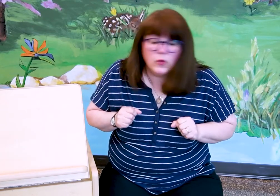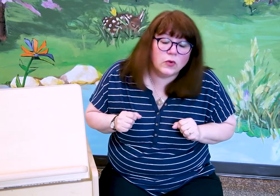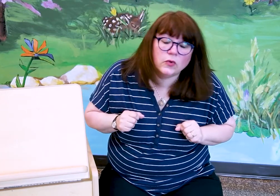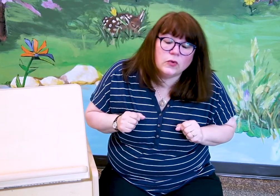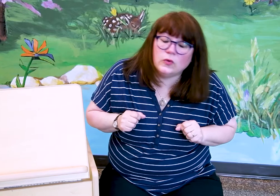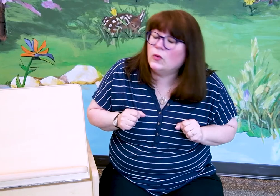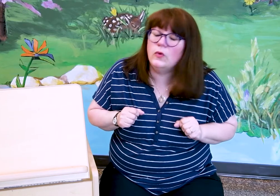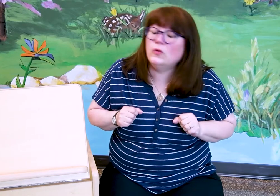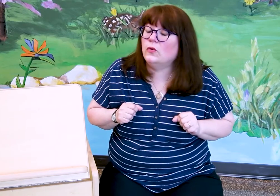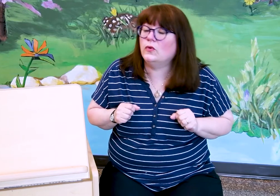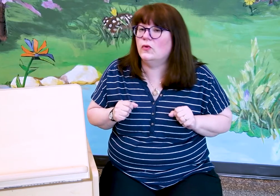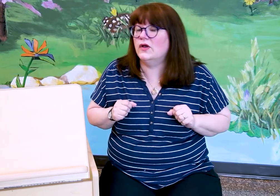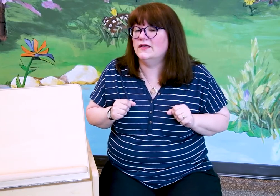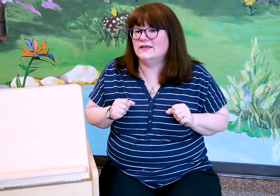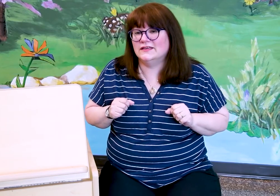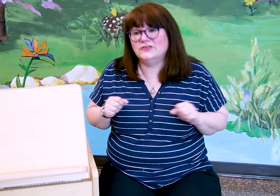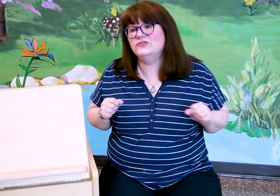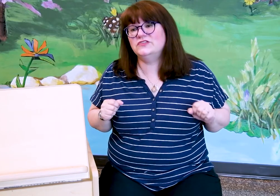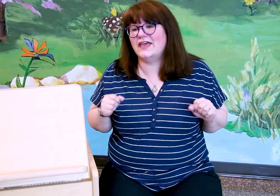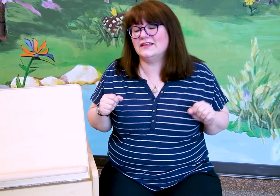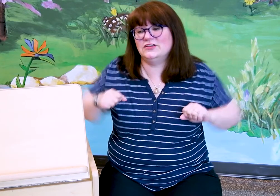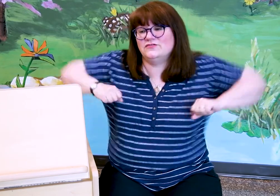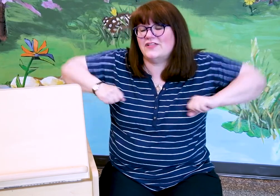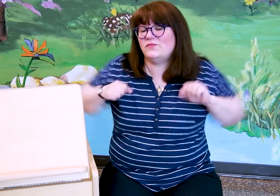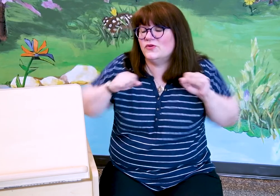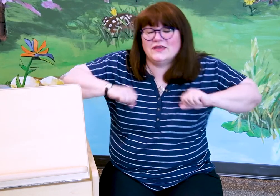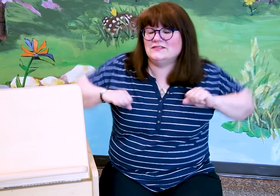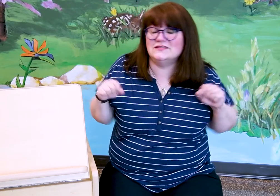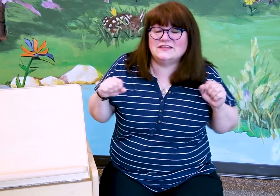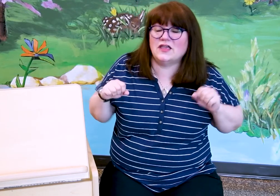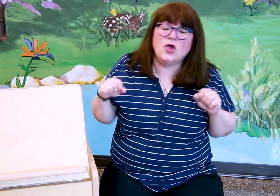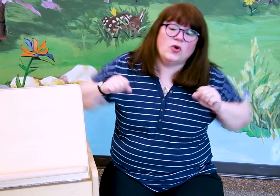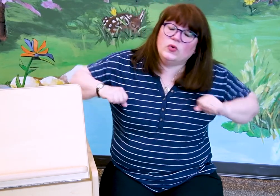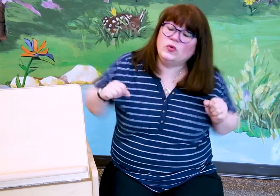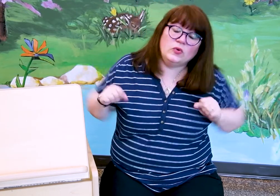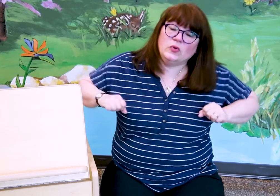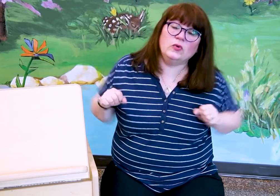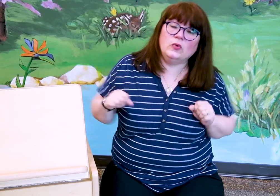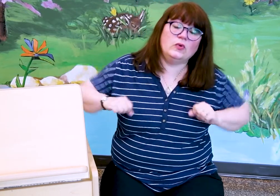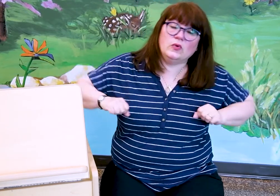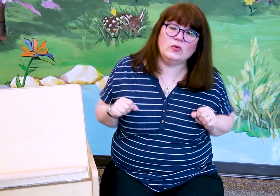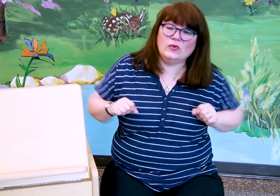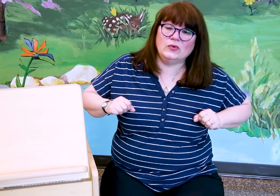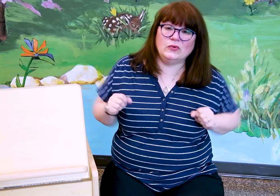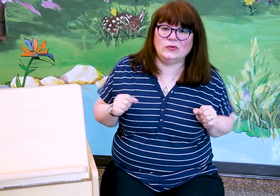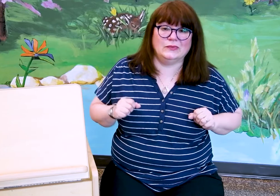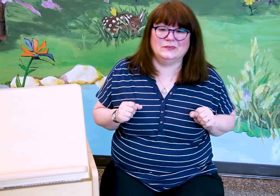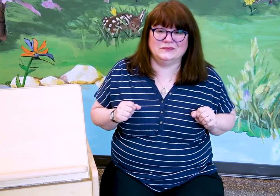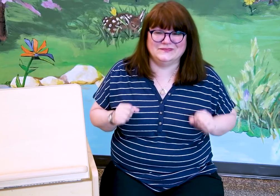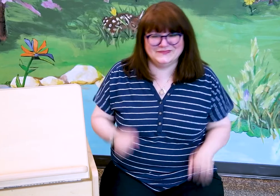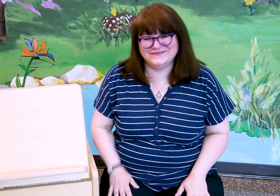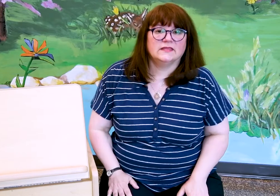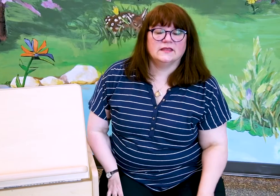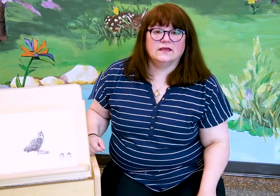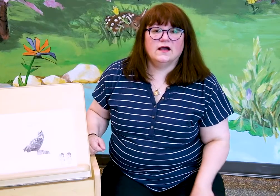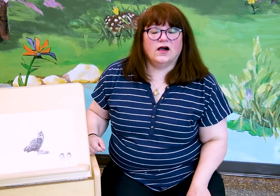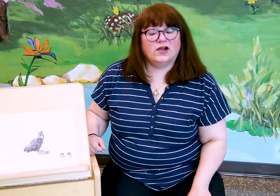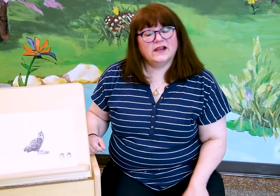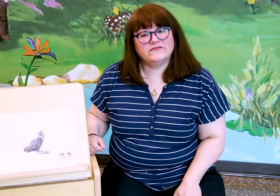hoo-hoo, hoo-hoo. Can you do that? Can you flap your wings and say, hoo-hoo, hoo-hoo? All right,